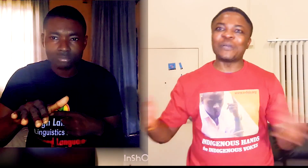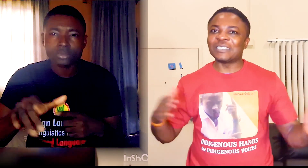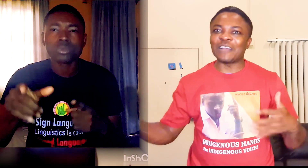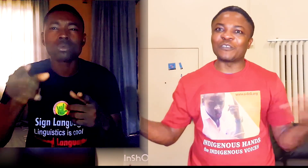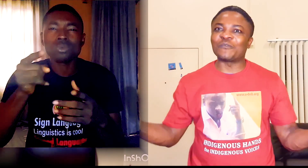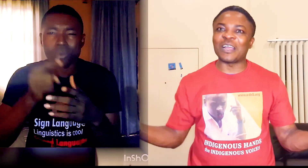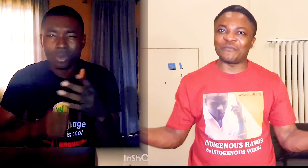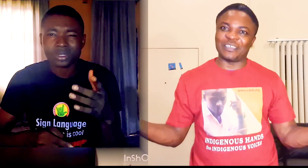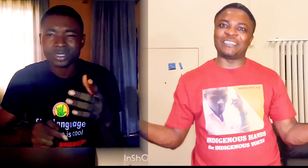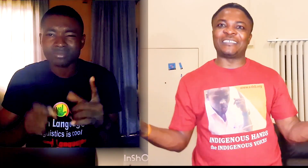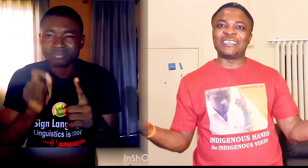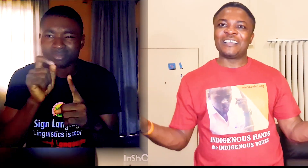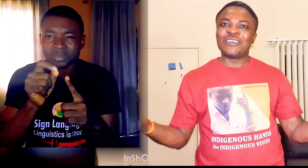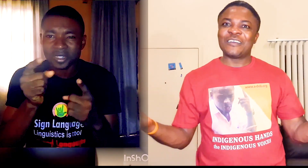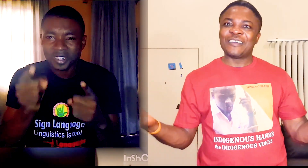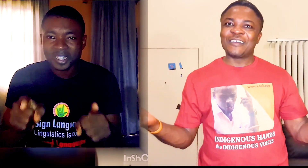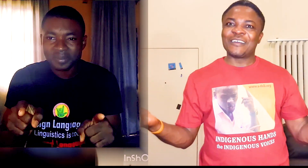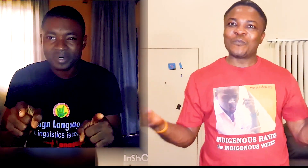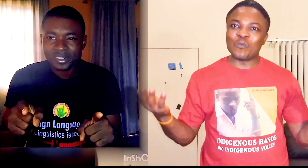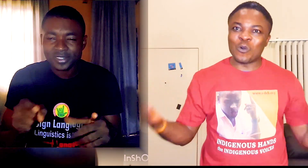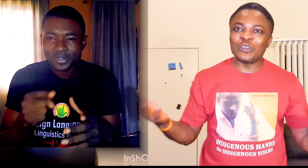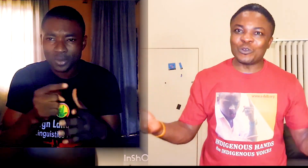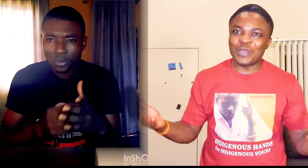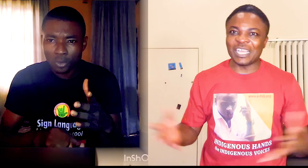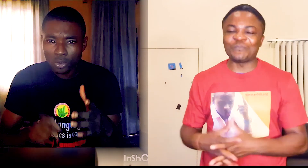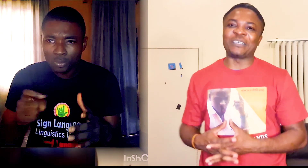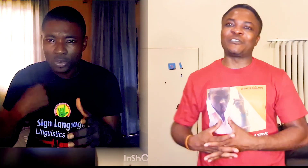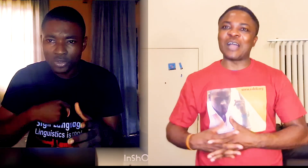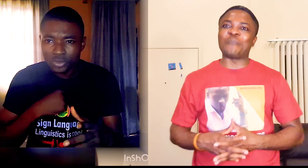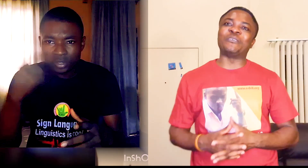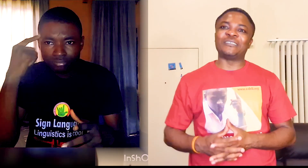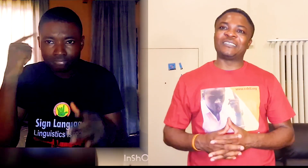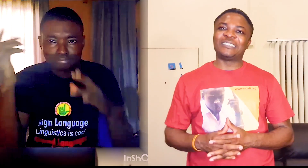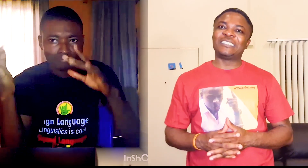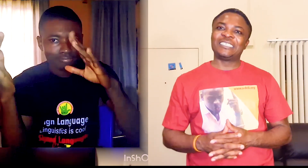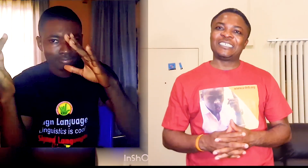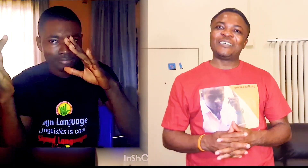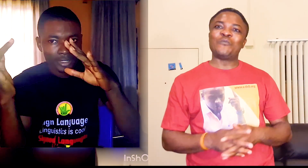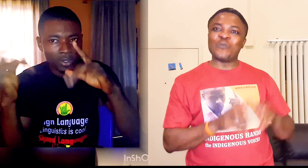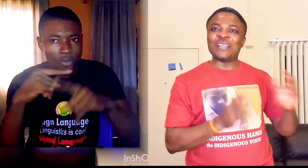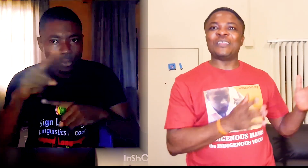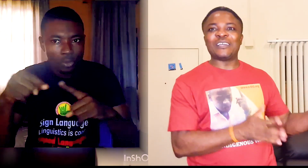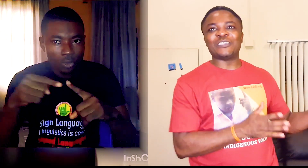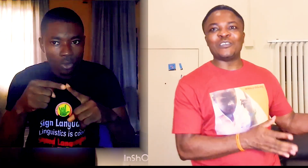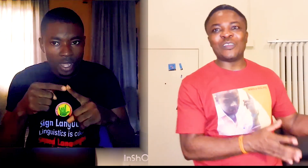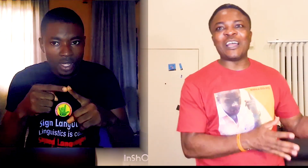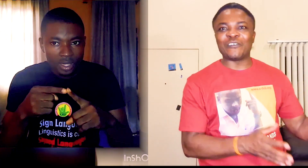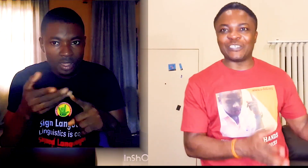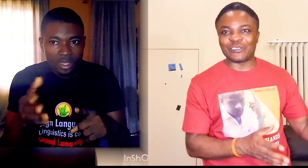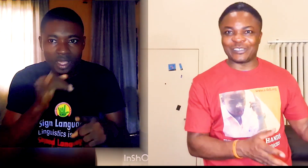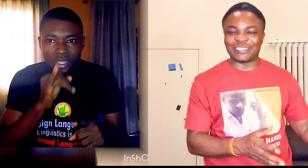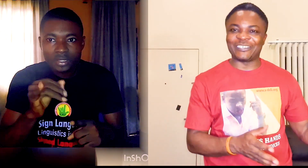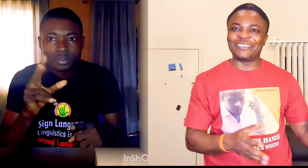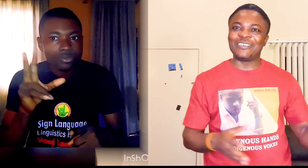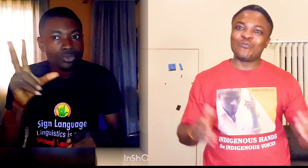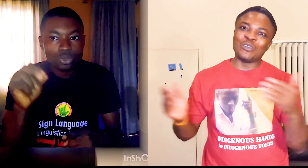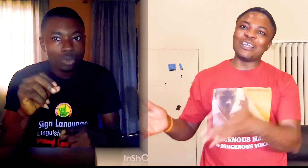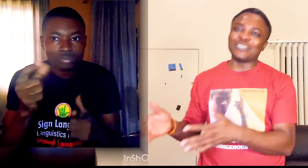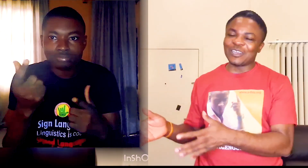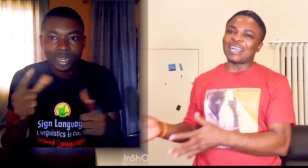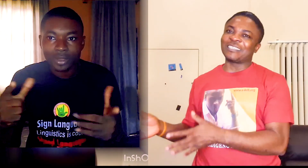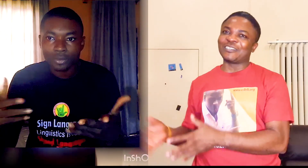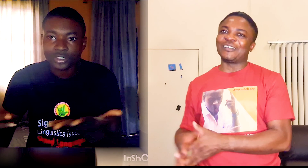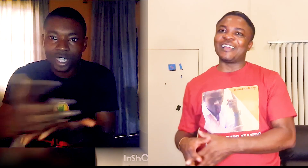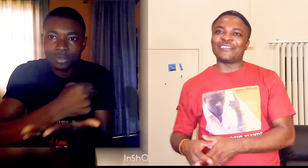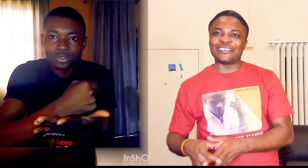What happens after 5 years? What do we expect to happen when there is no language acquisition, when